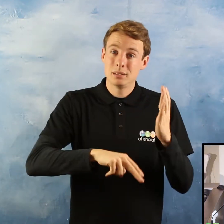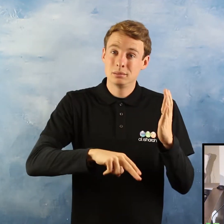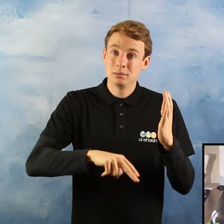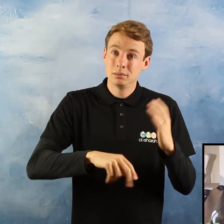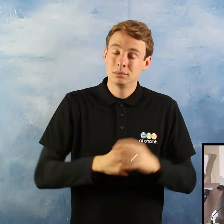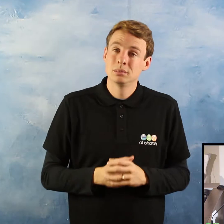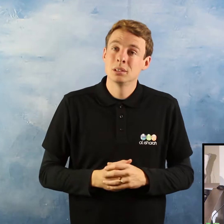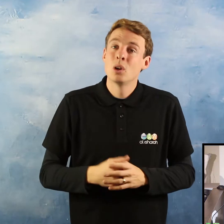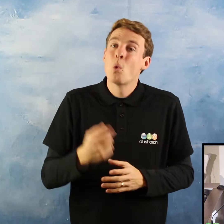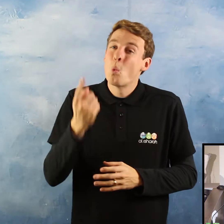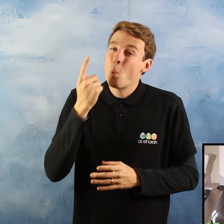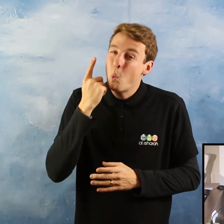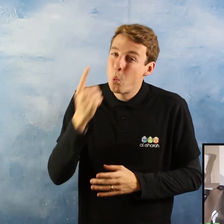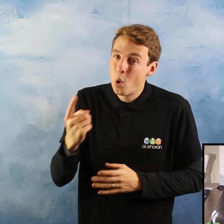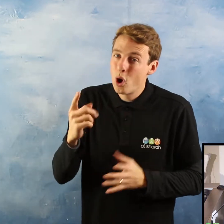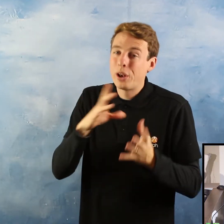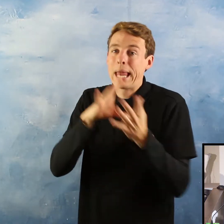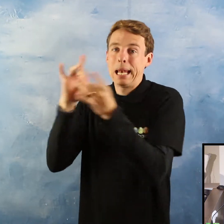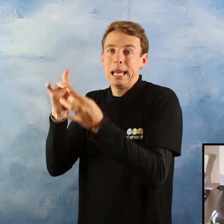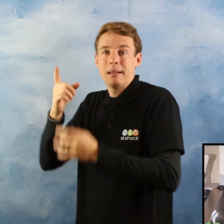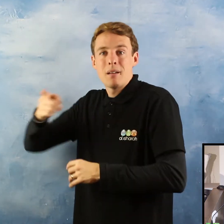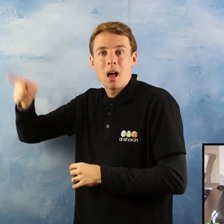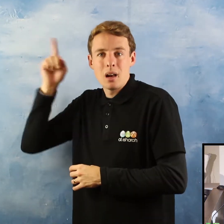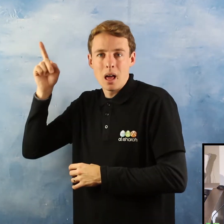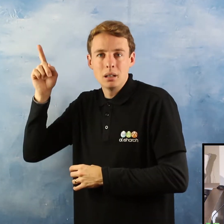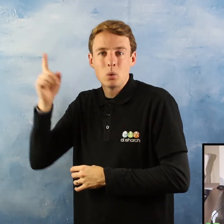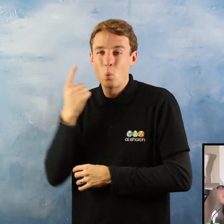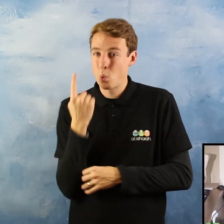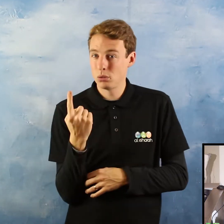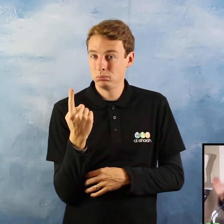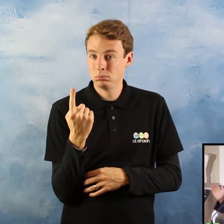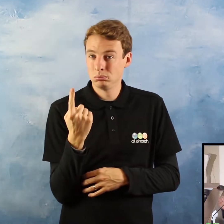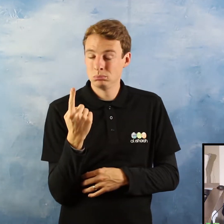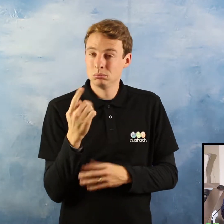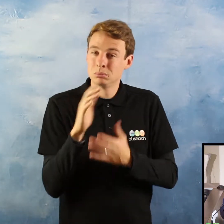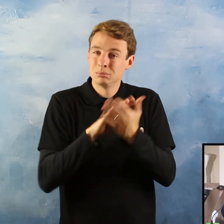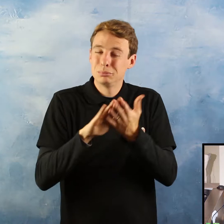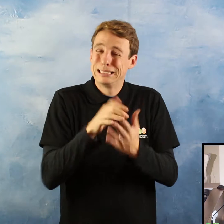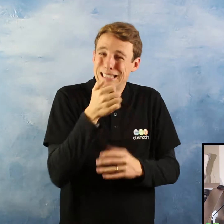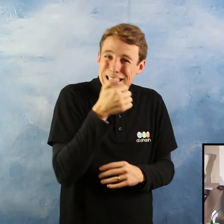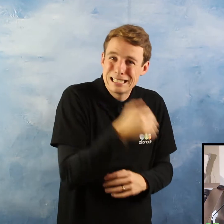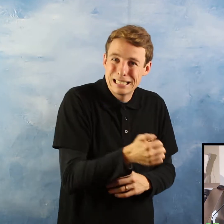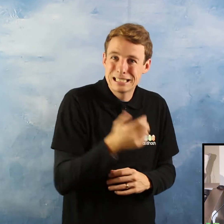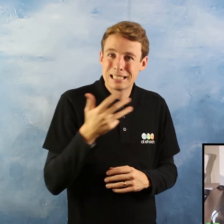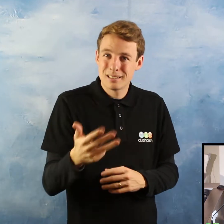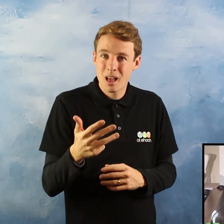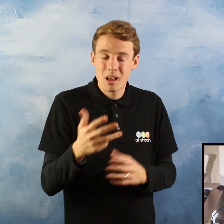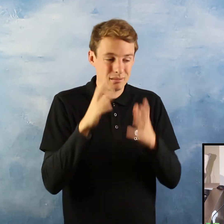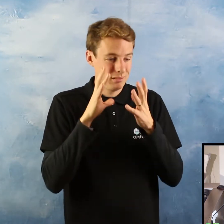one related to Allah is shirk. The rest of them, 69 of them, for our own